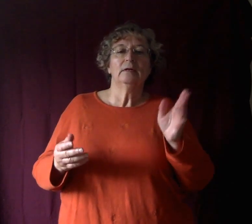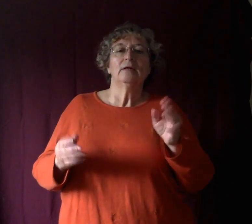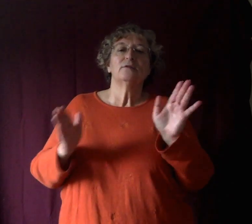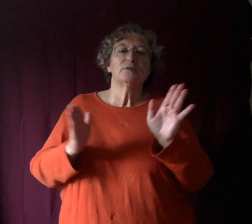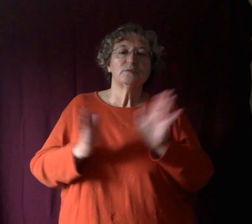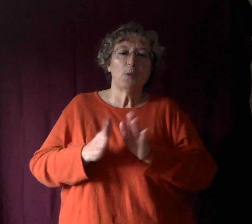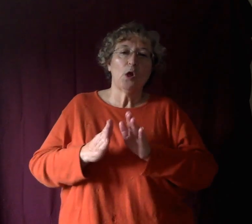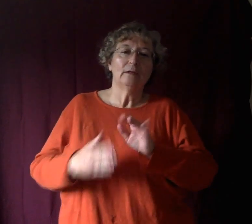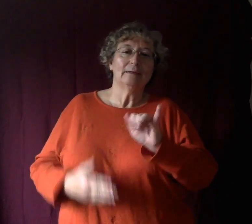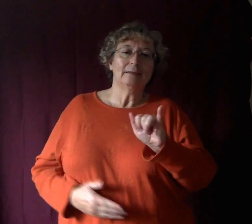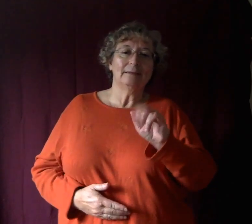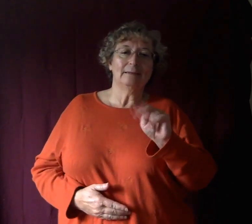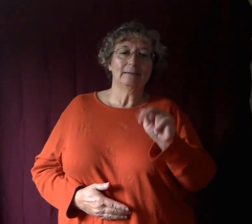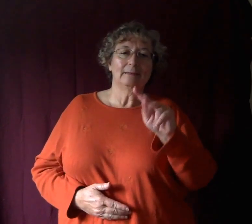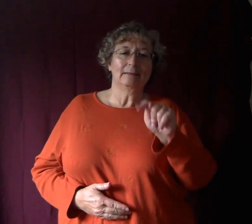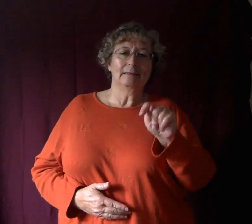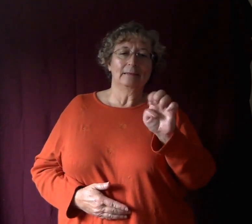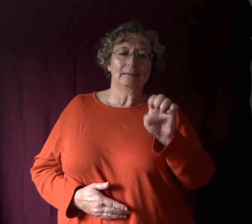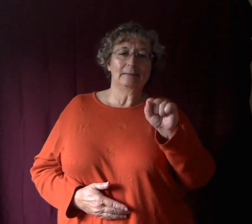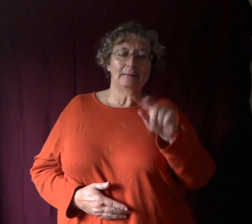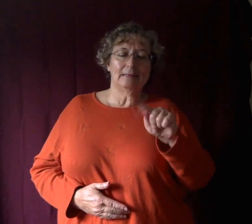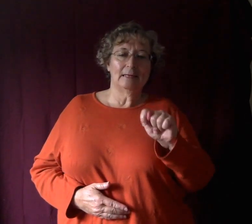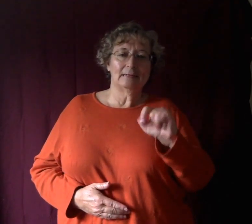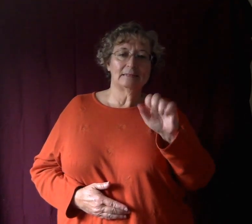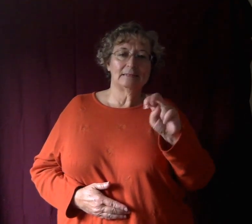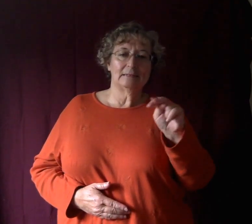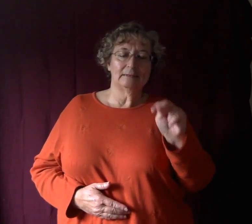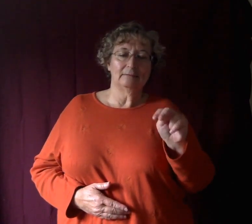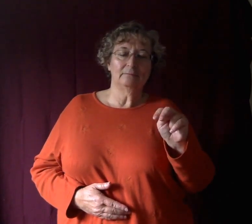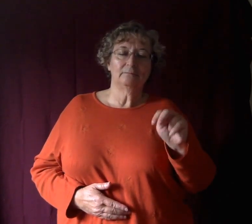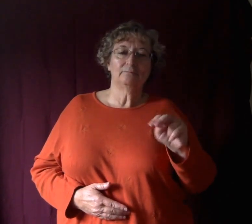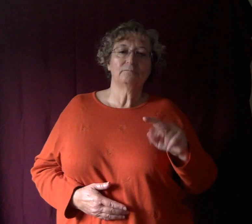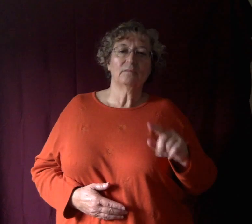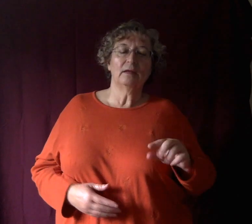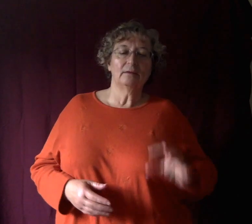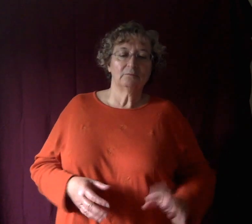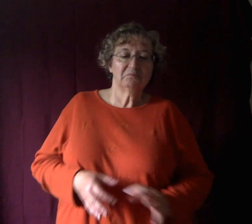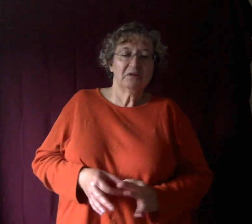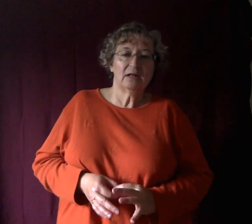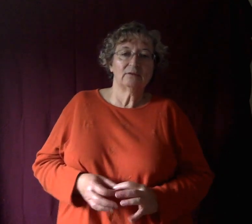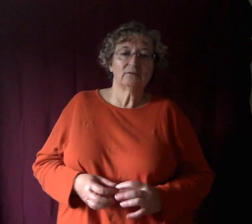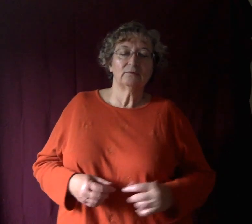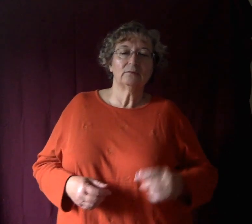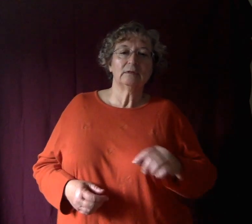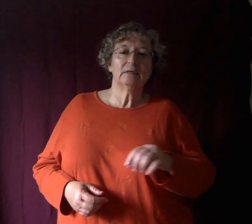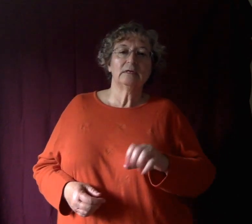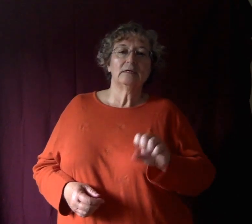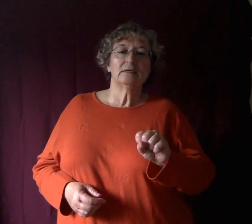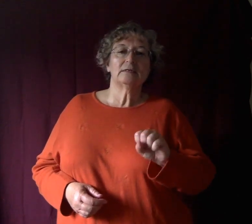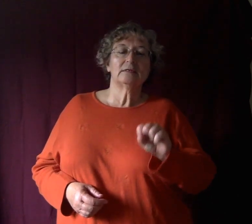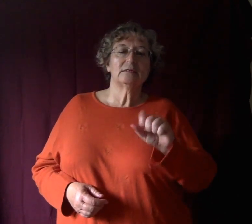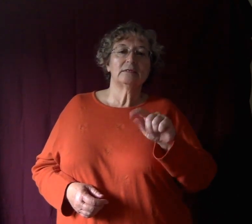the small intestine consists of a duodenum, which is attached to the stomach, and two other lengths of tube, essentially, known